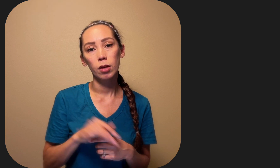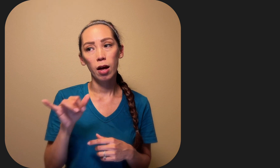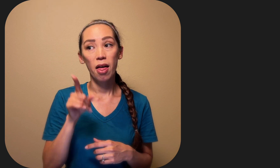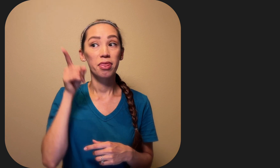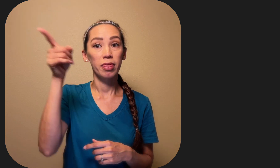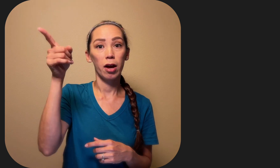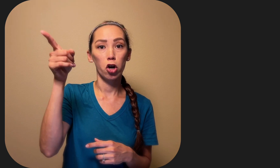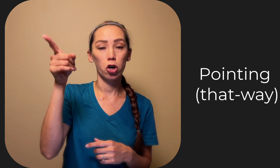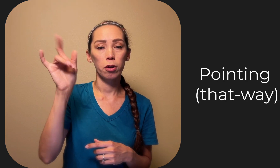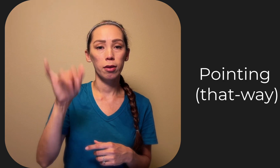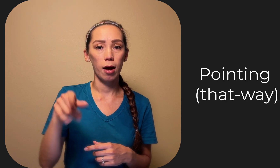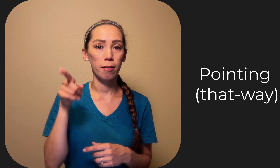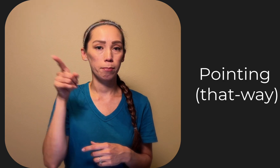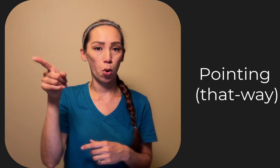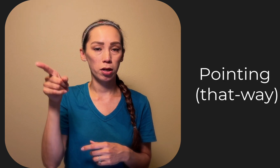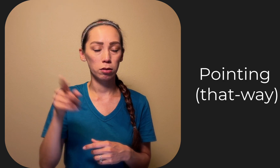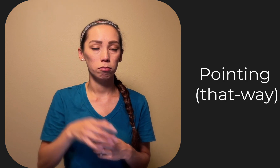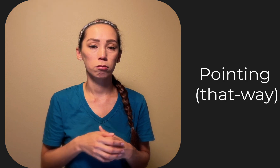something that way.